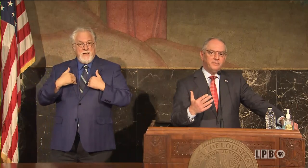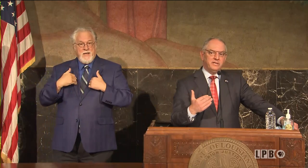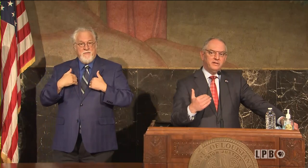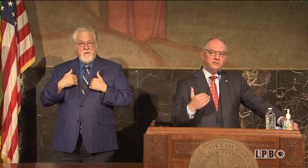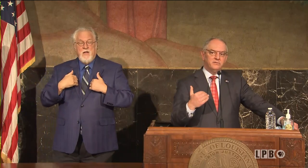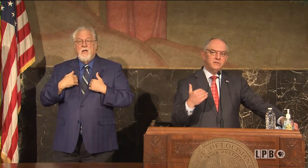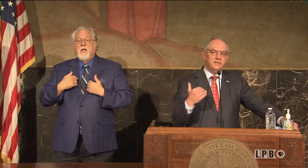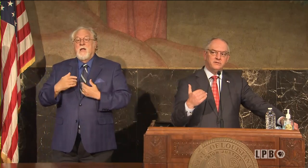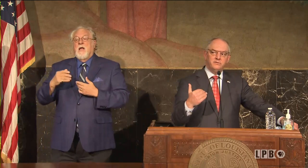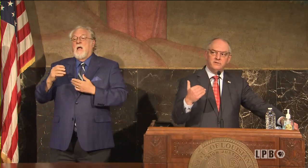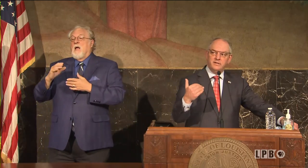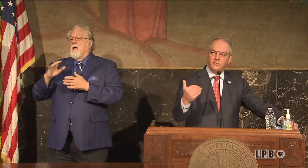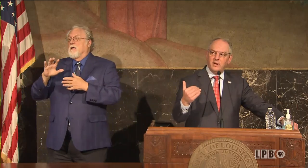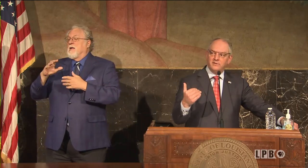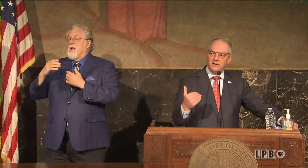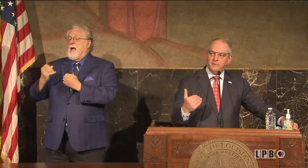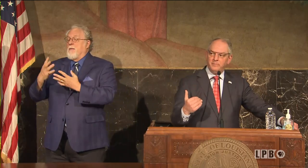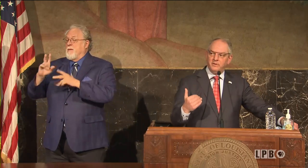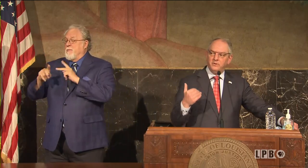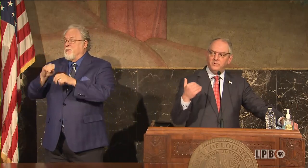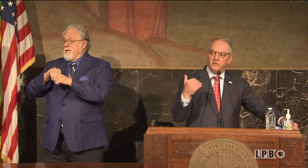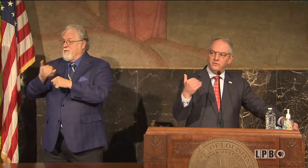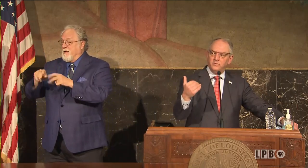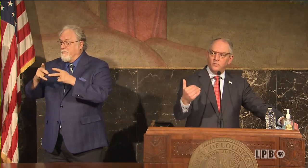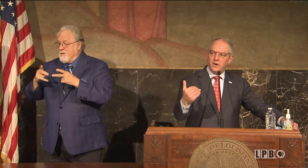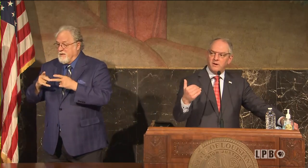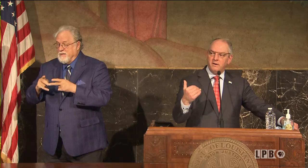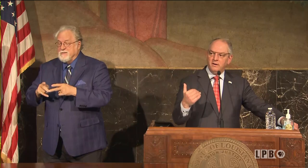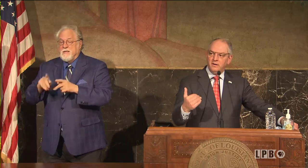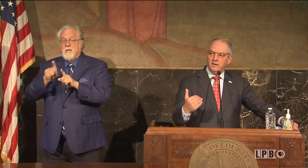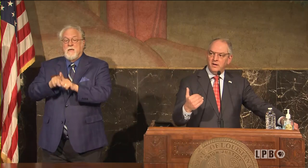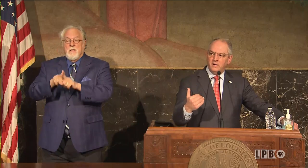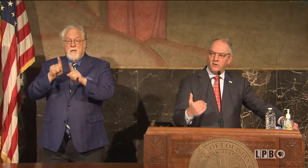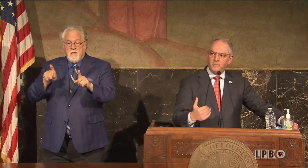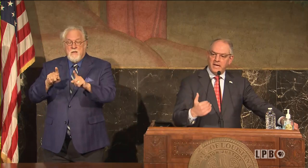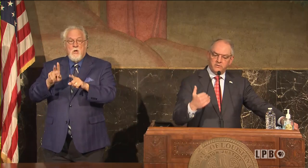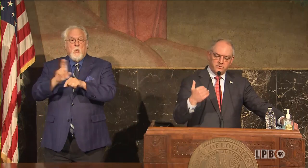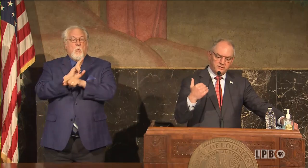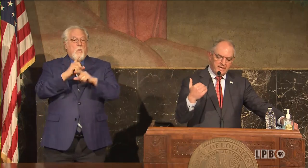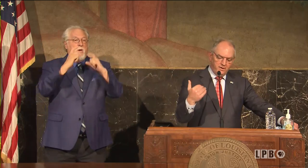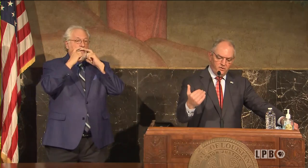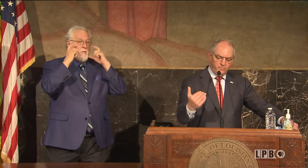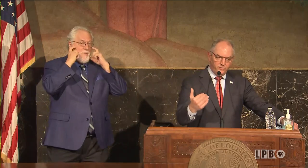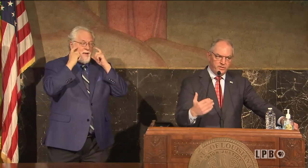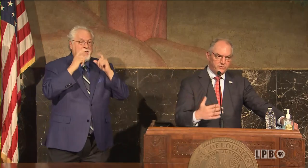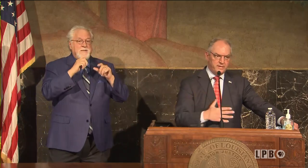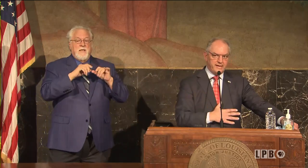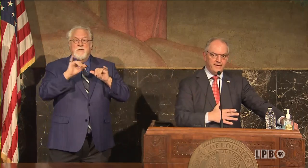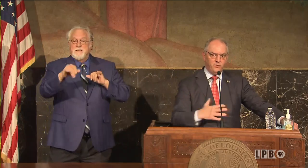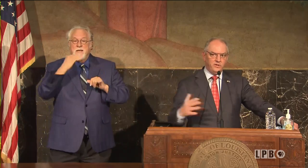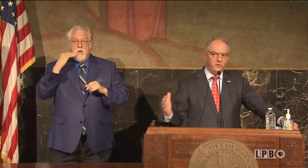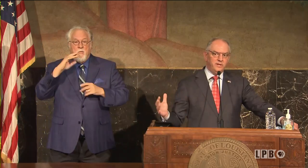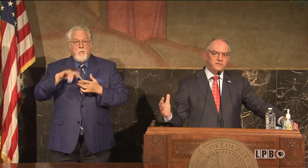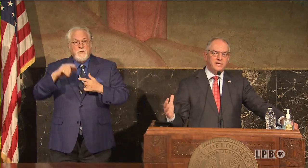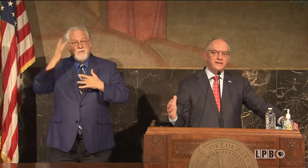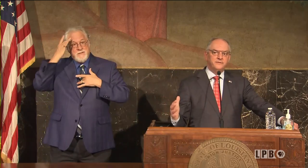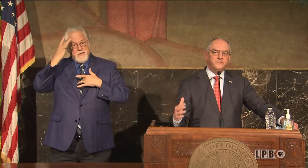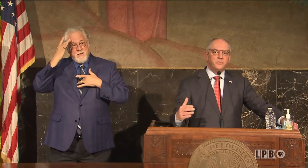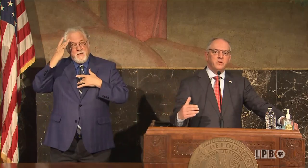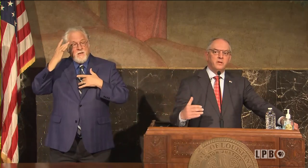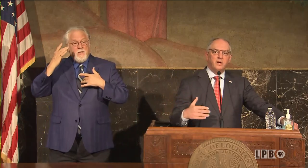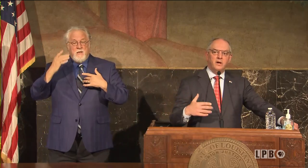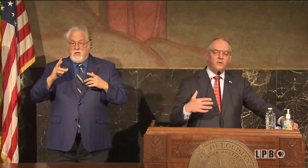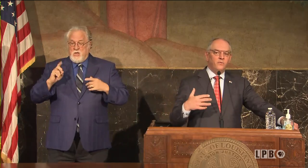occupancy limitations, the distancing that we're asking people to do, to wear your mask, to stay home when you're sick. If we do these